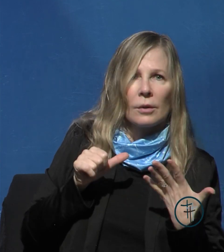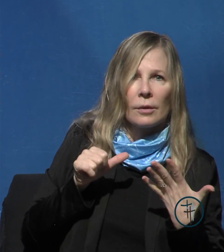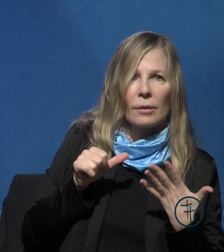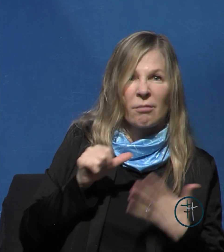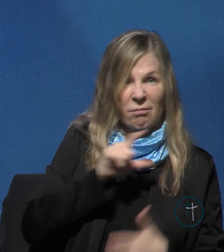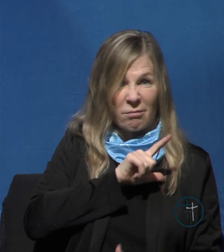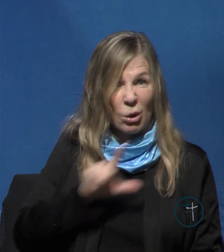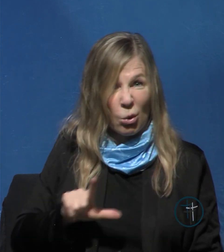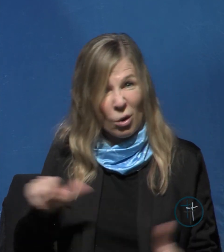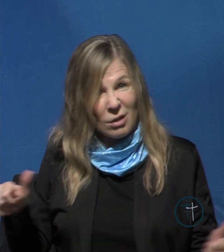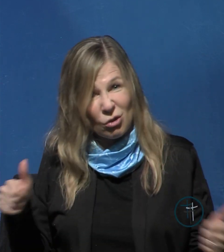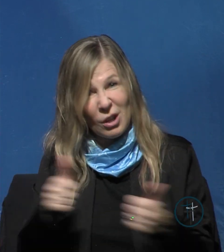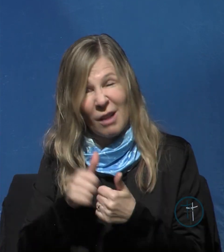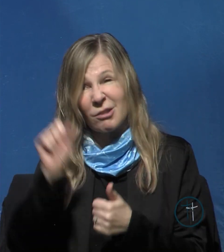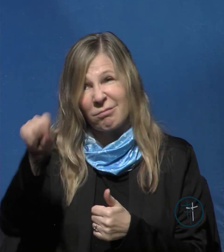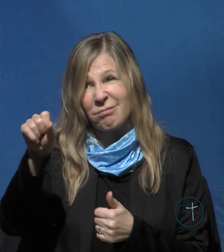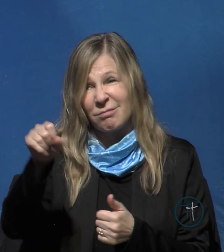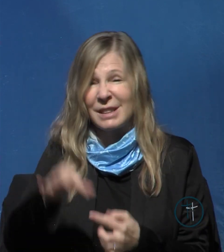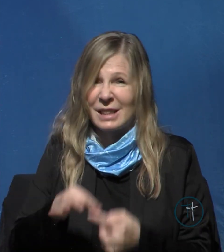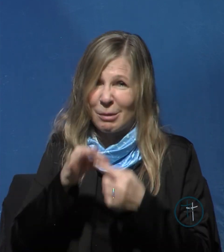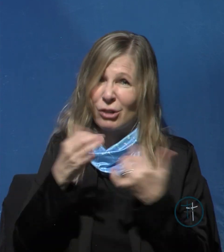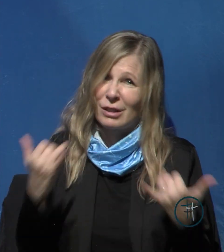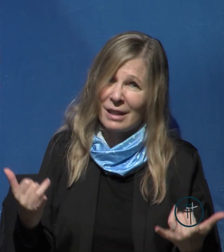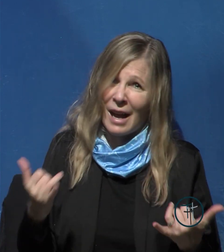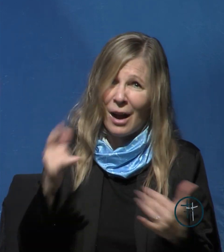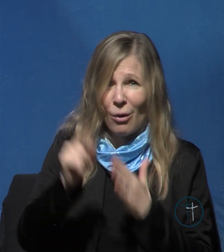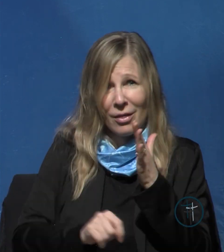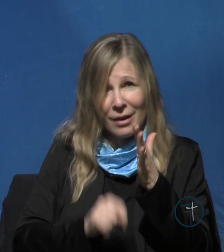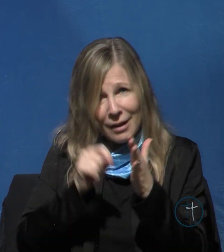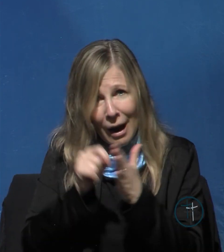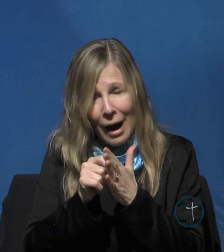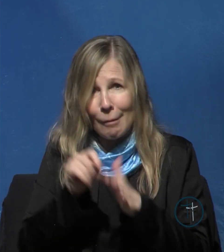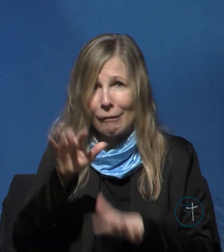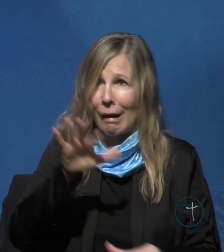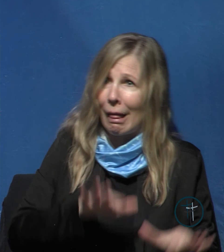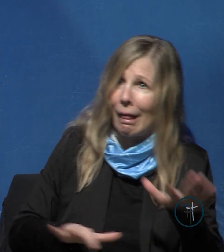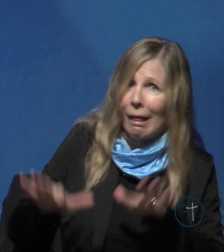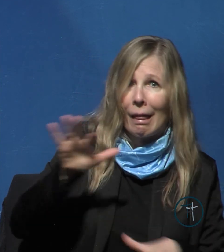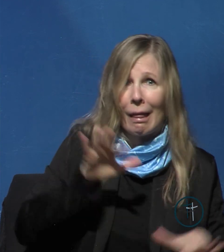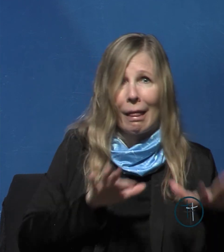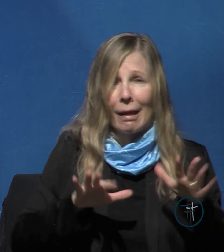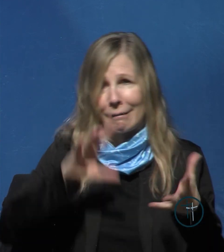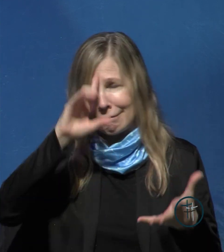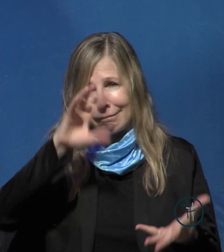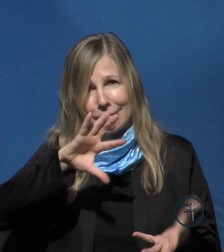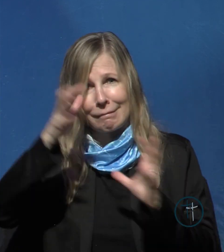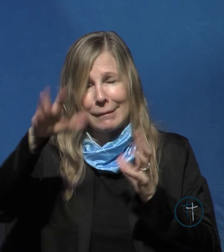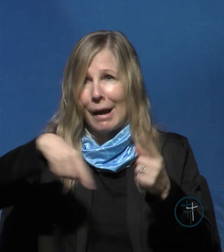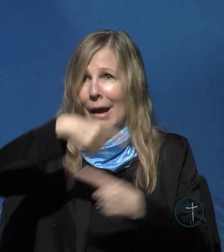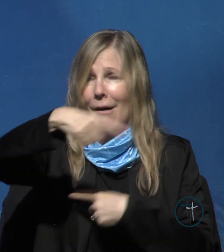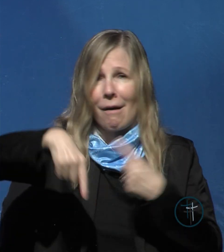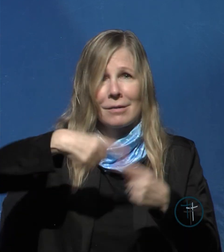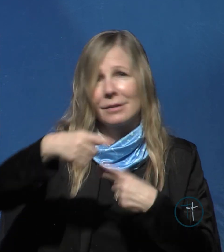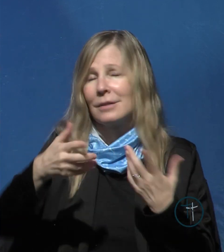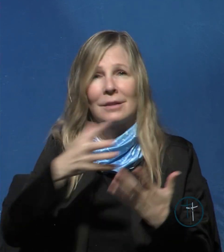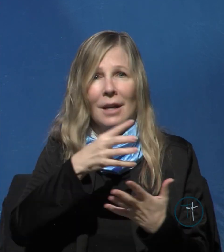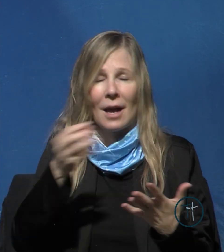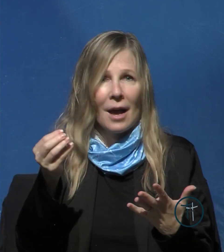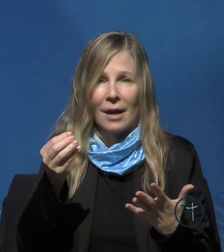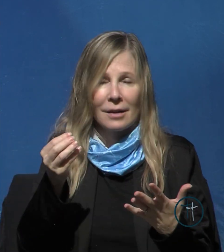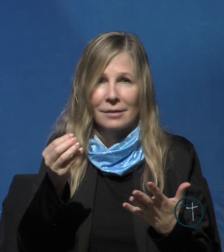And Lord, as challenging as it is, particularly when we live in a time of uncertainty and chaos, and we have